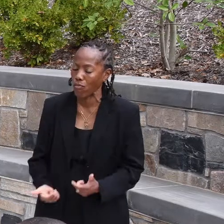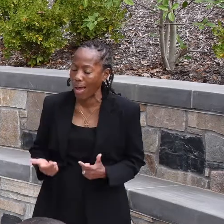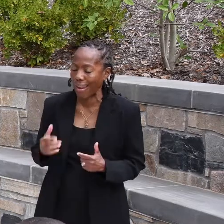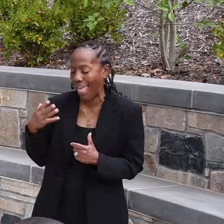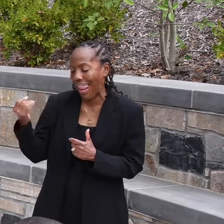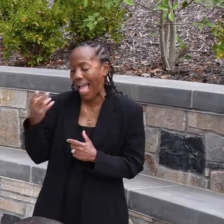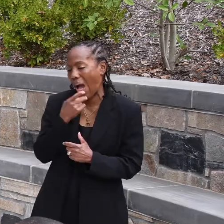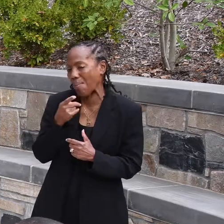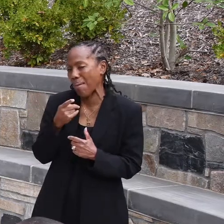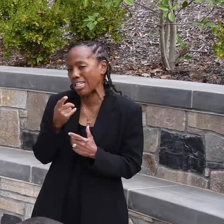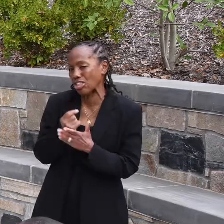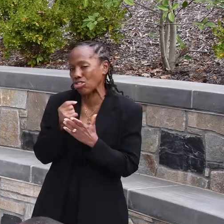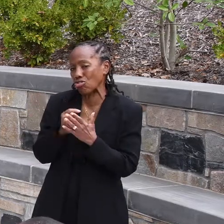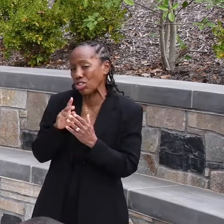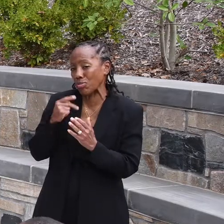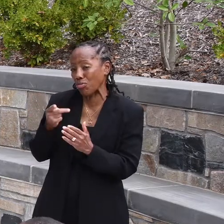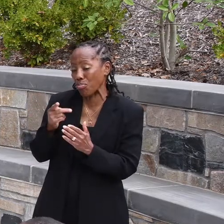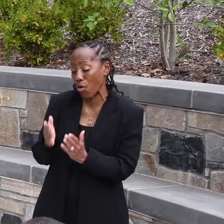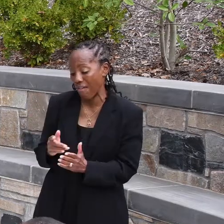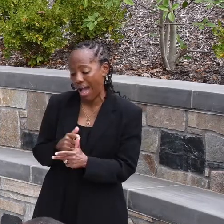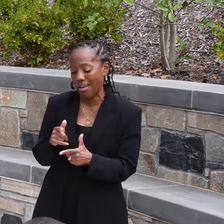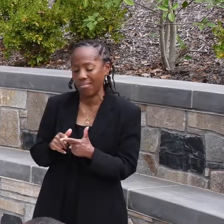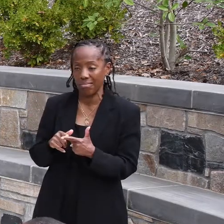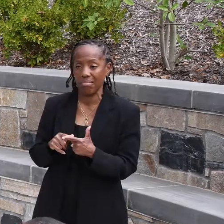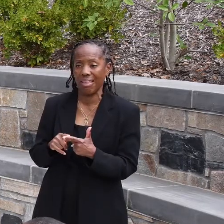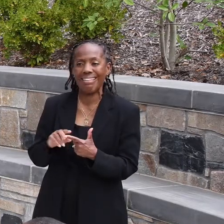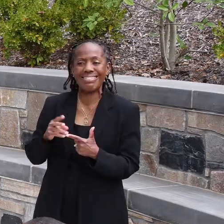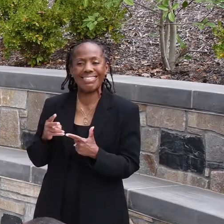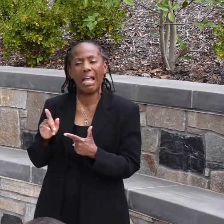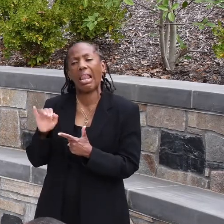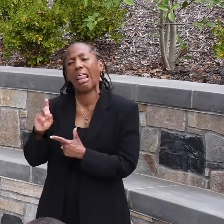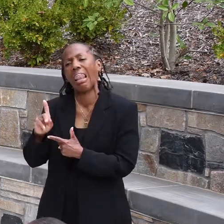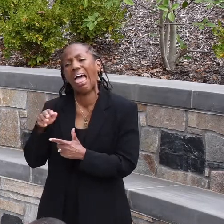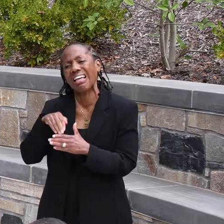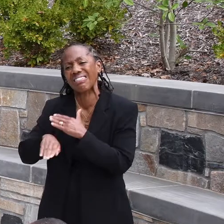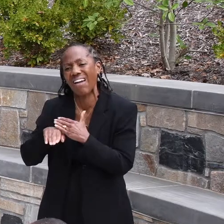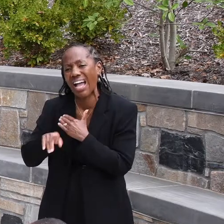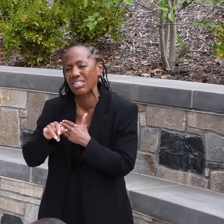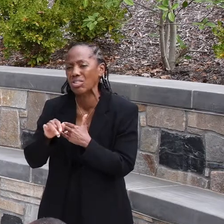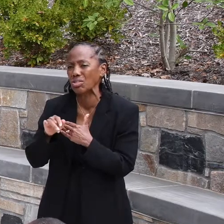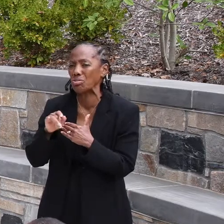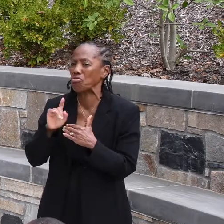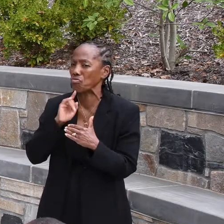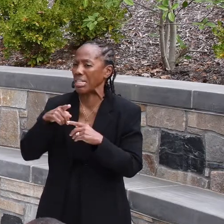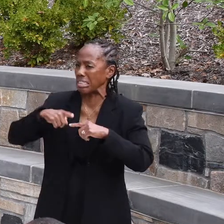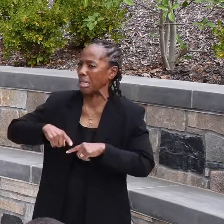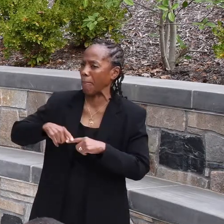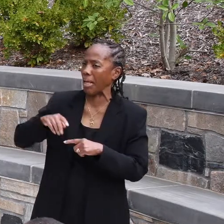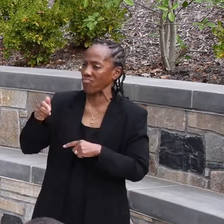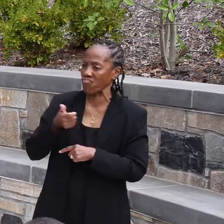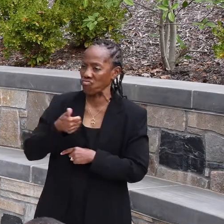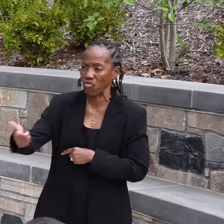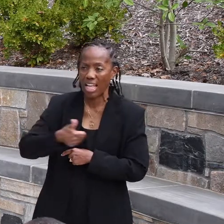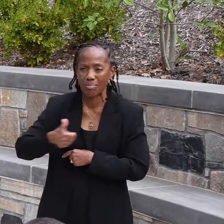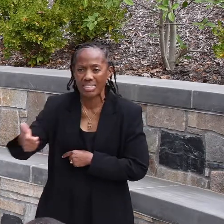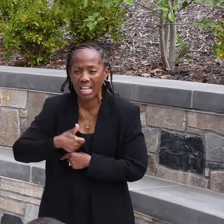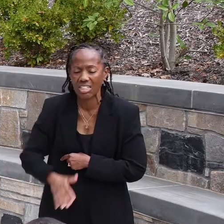and outpatient treatment providers, a lack of access to reliable